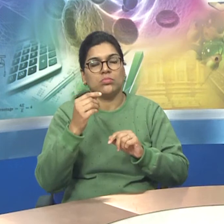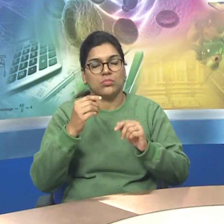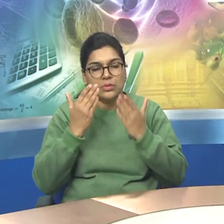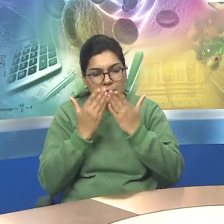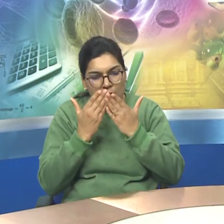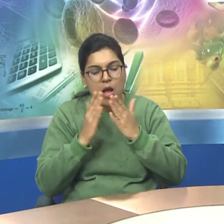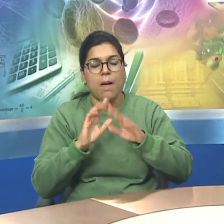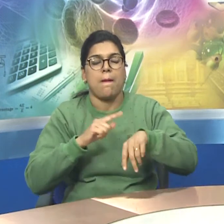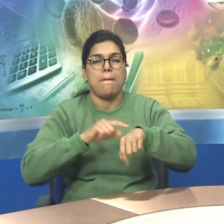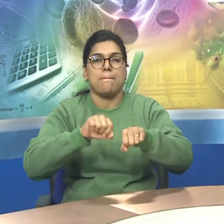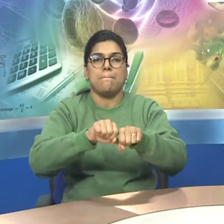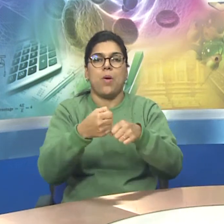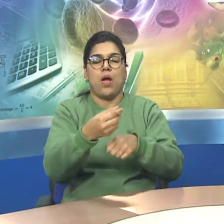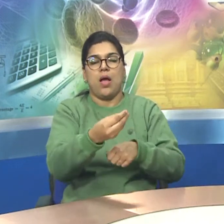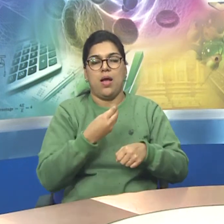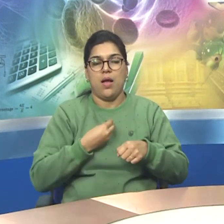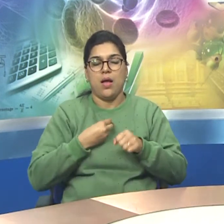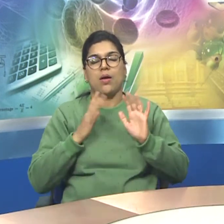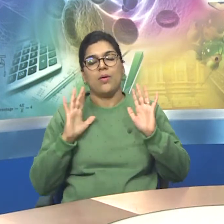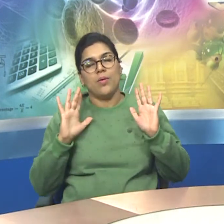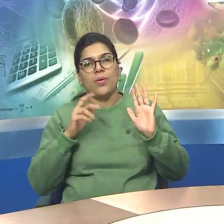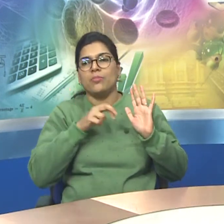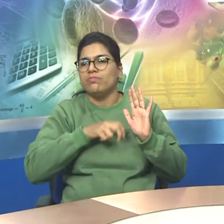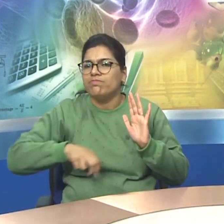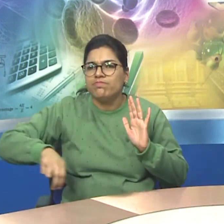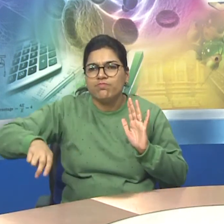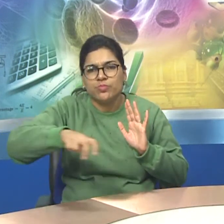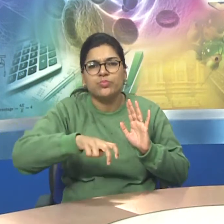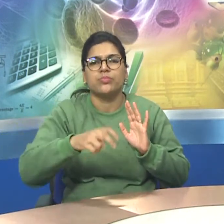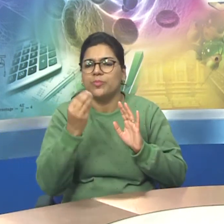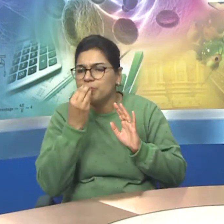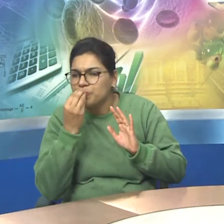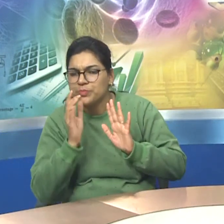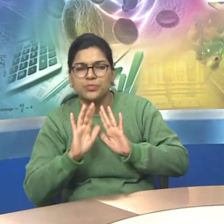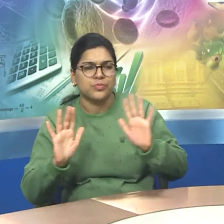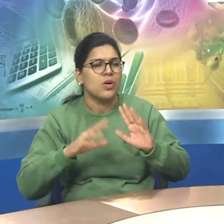time, free time. We do so many activities